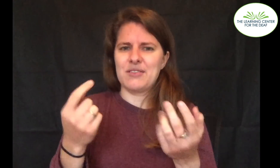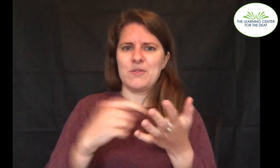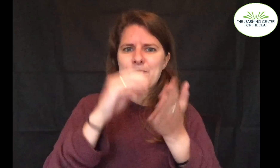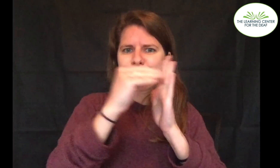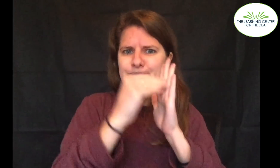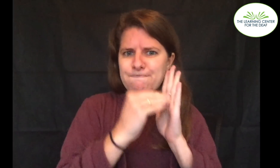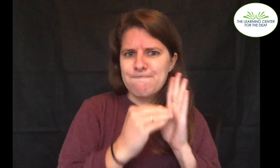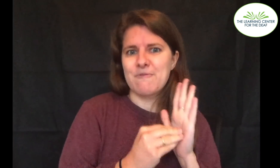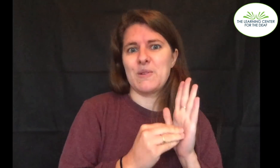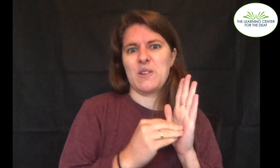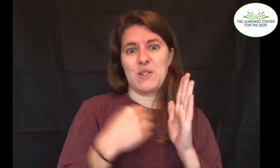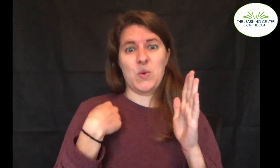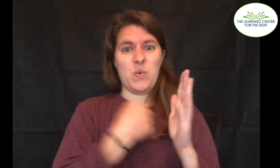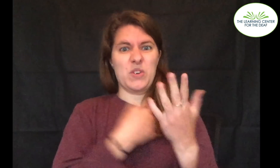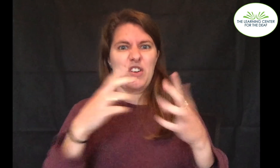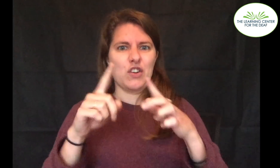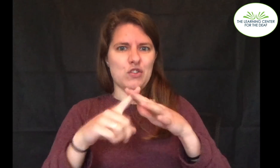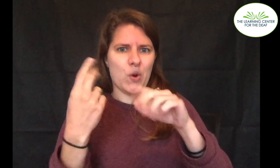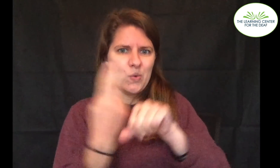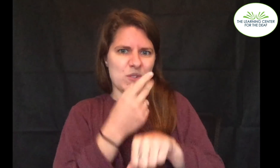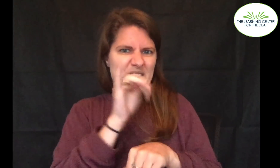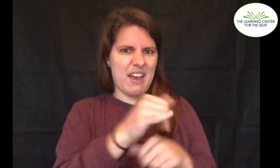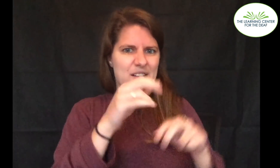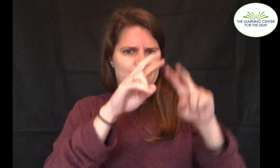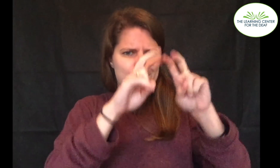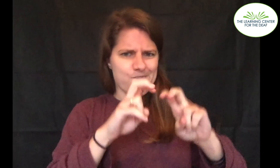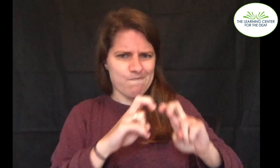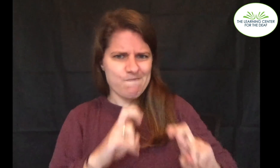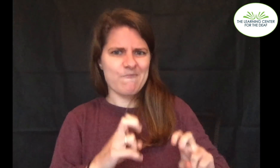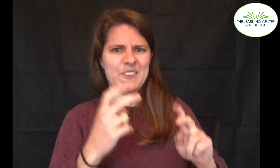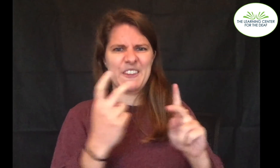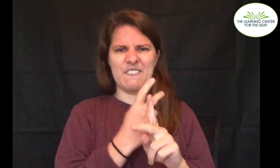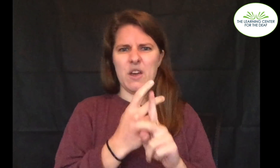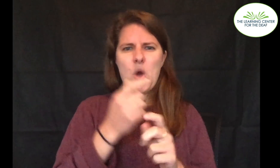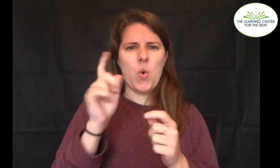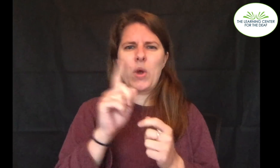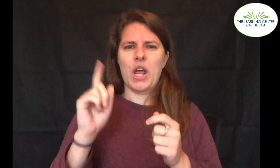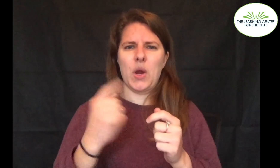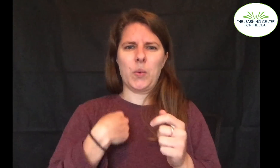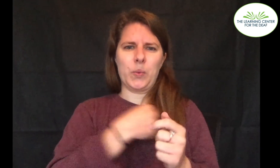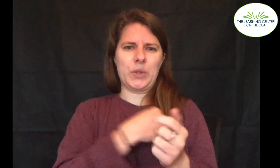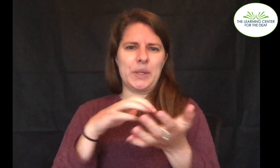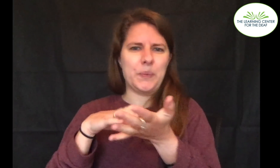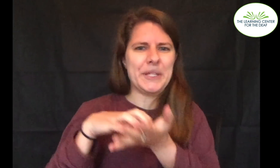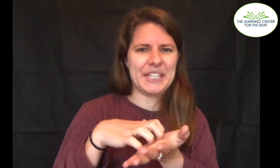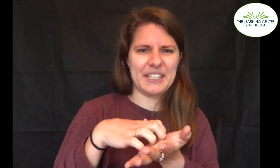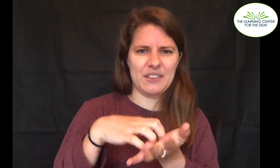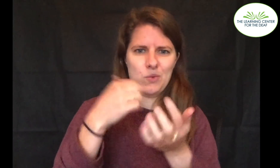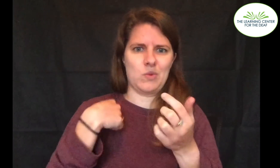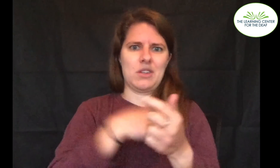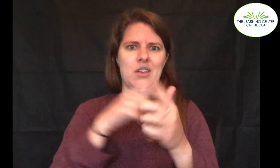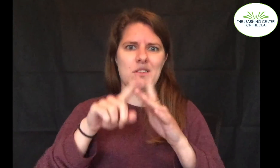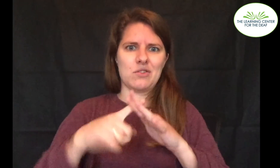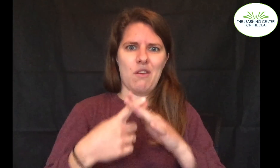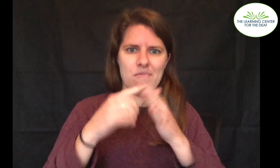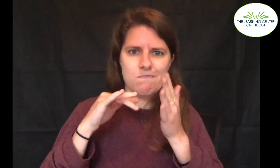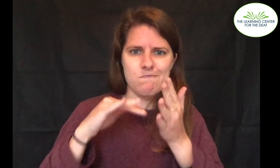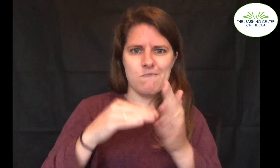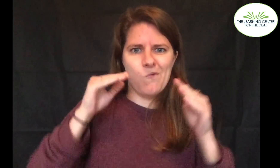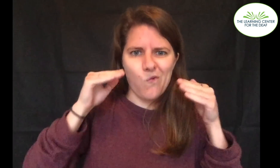we were able to use that information to determine our strengths, our weaknesses, and where we needed to